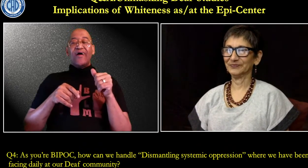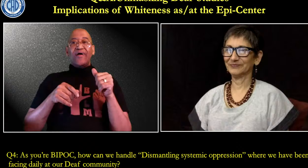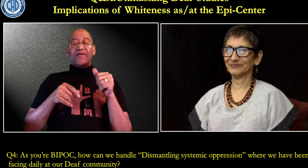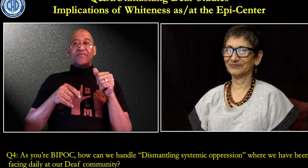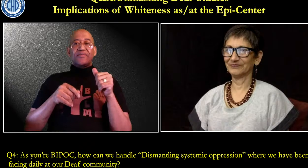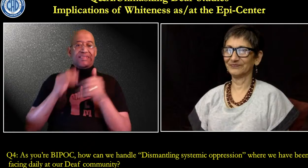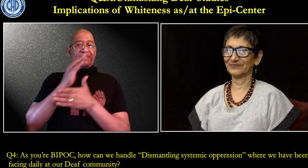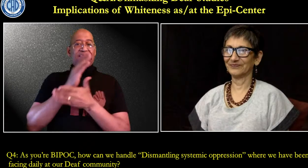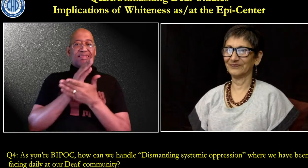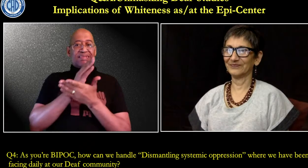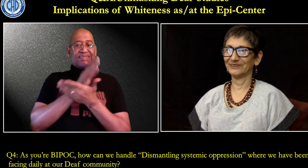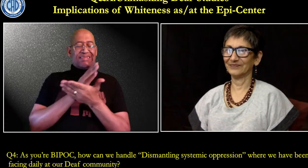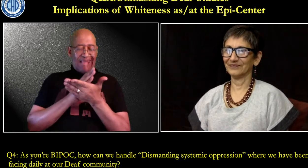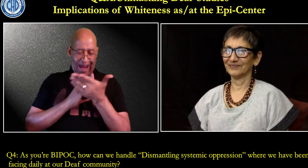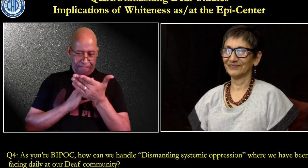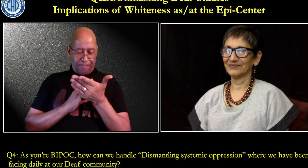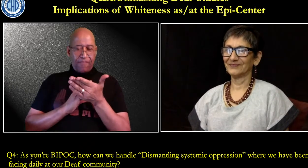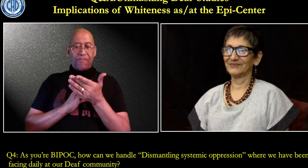Really.